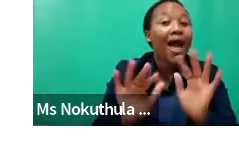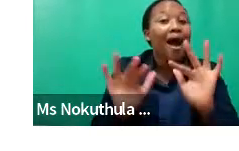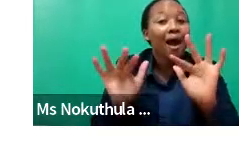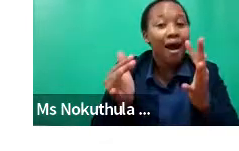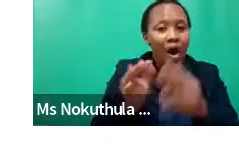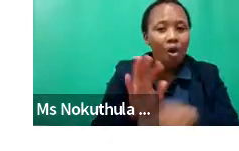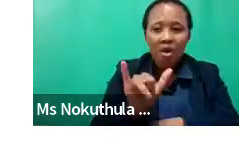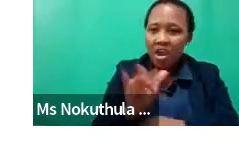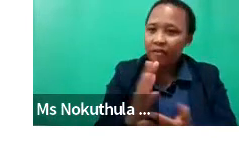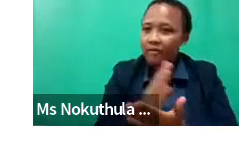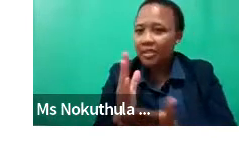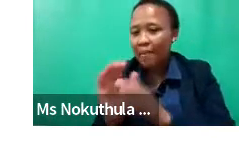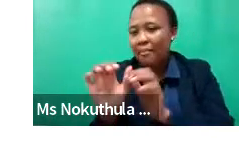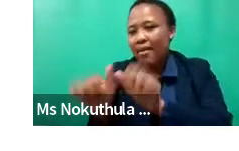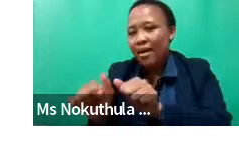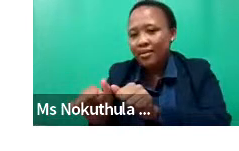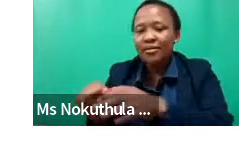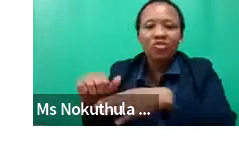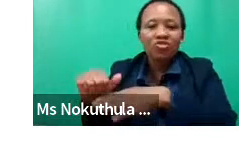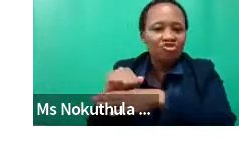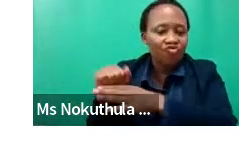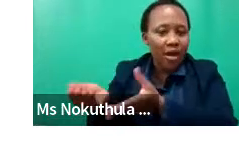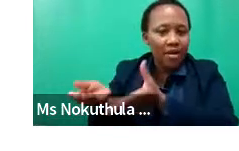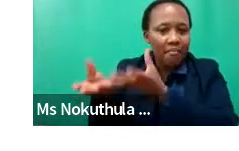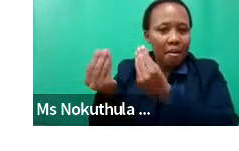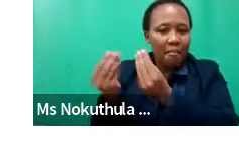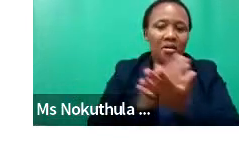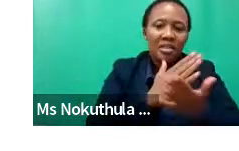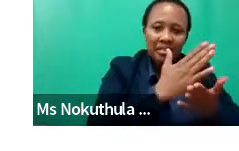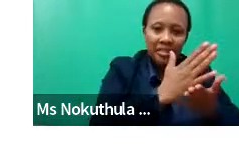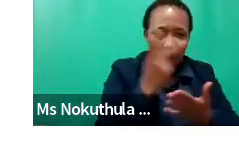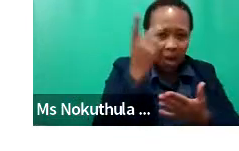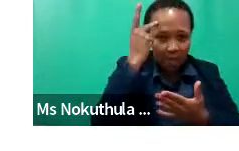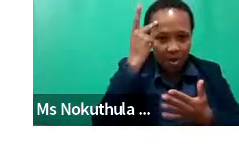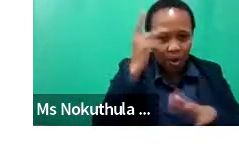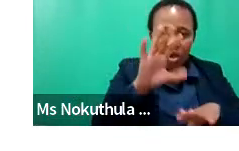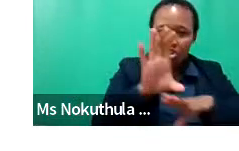because some of them had computer knowledge, if they had been trained